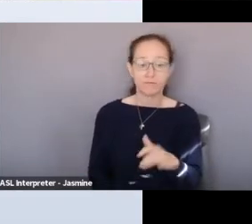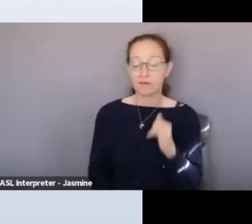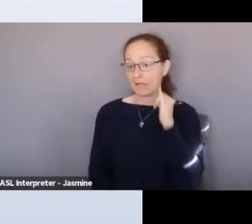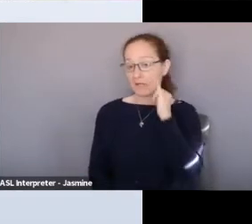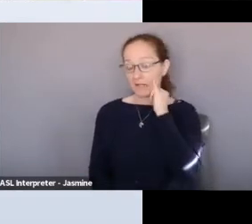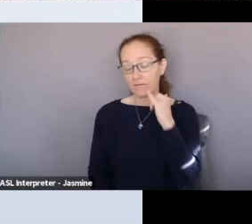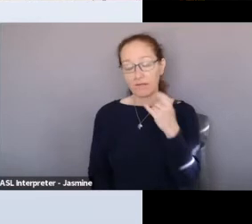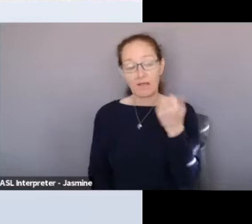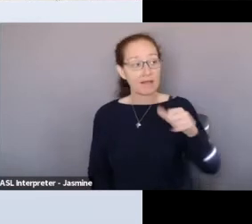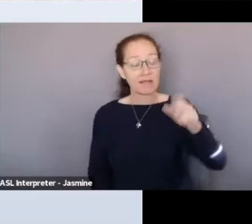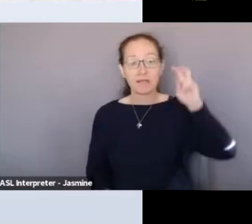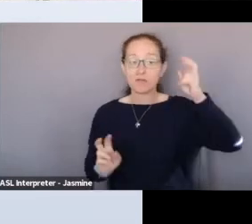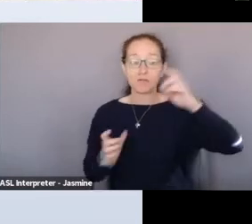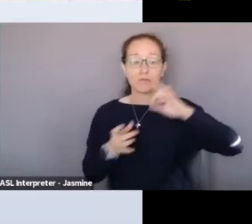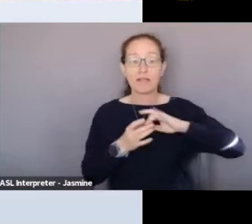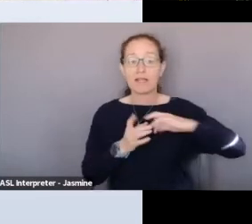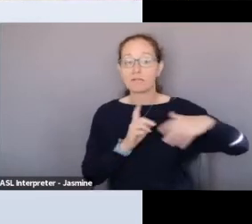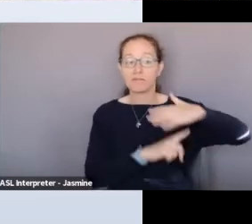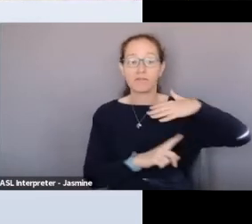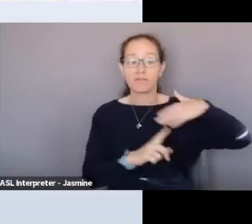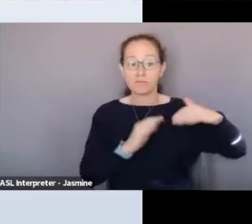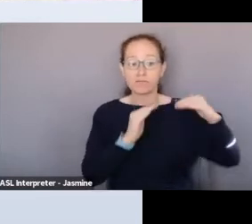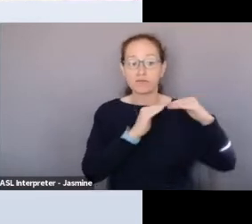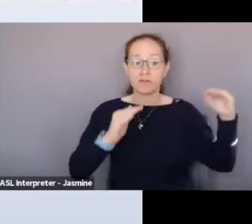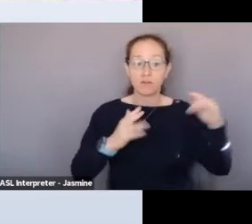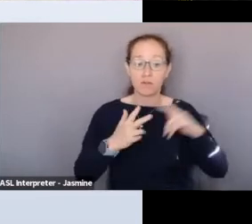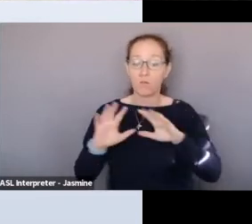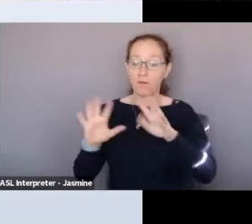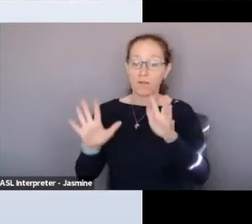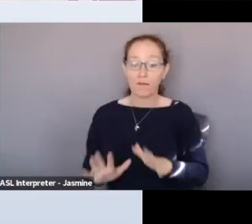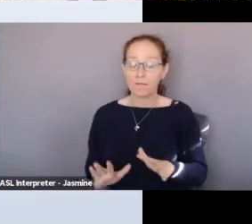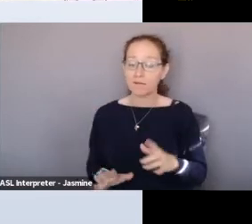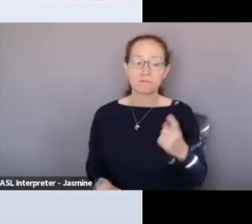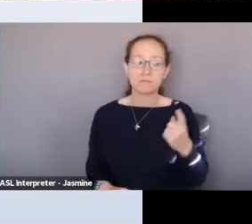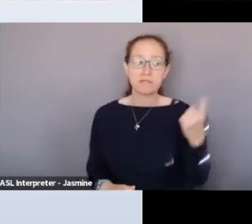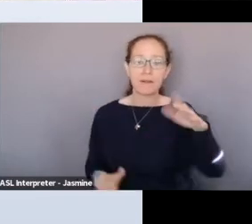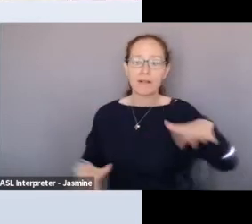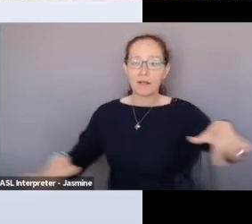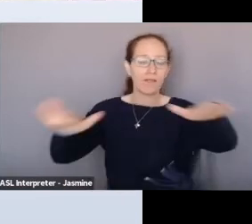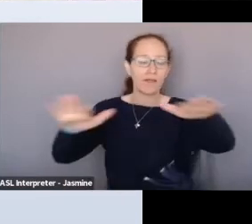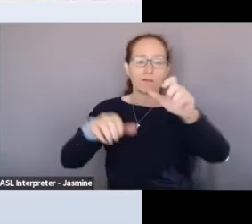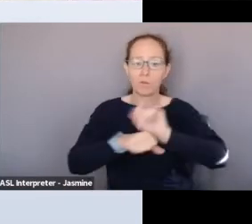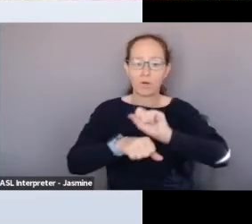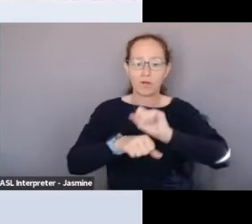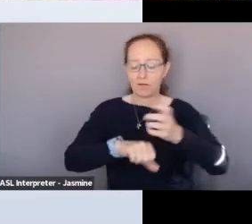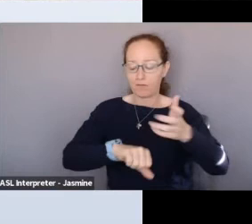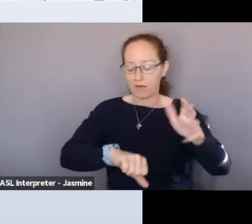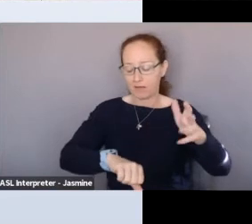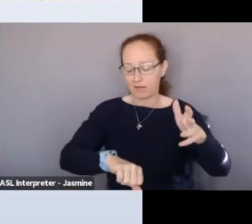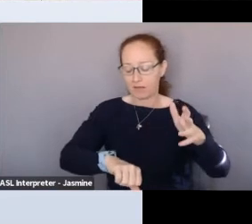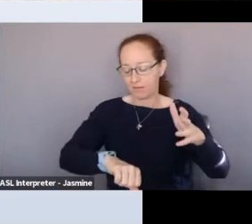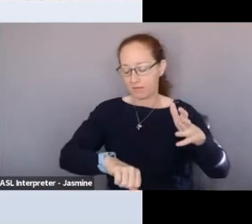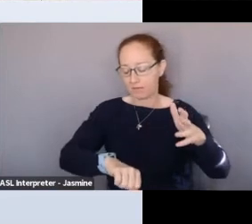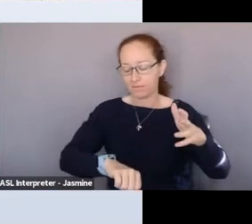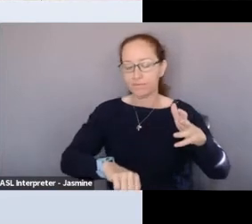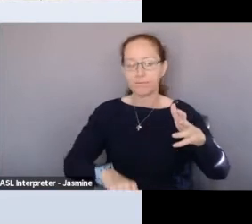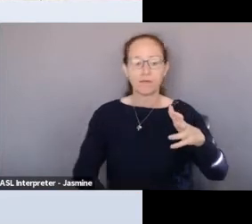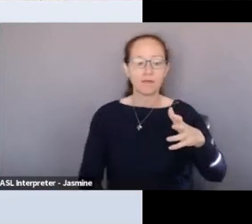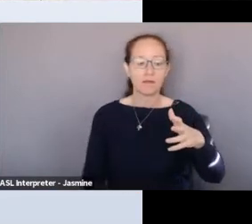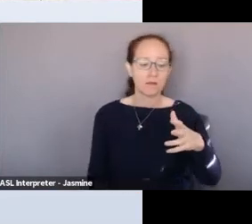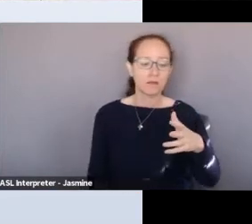working on it. So the partnerships, I think, are critical and key for us as arts makers. And